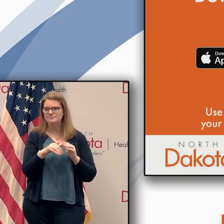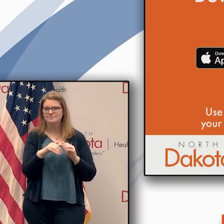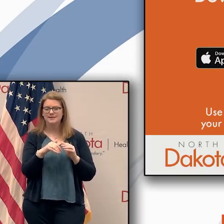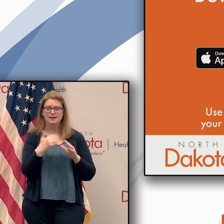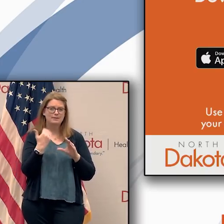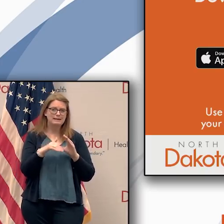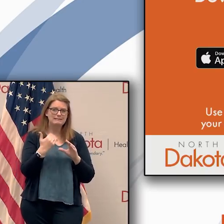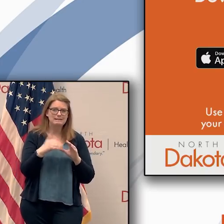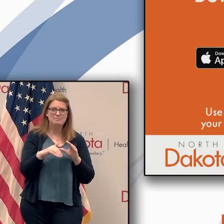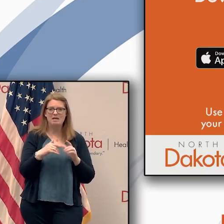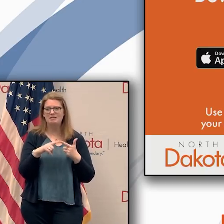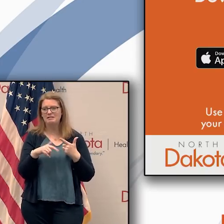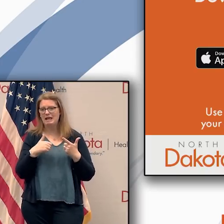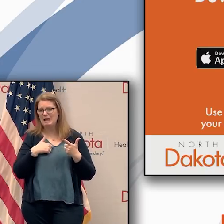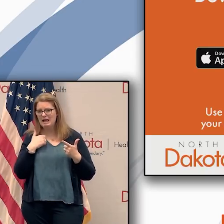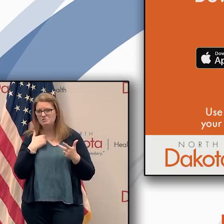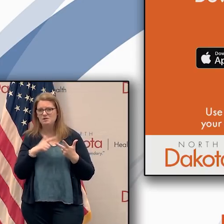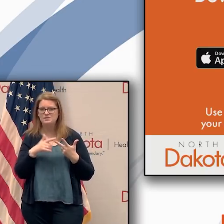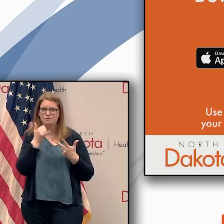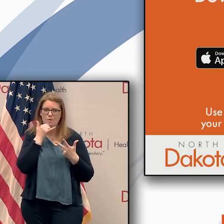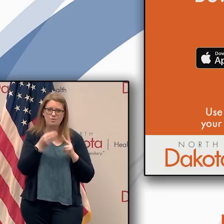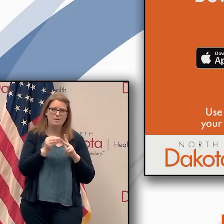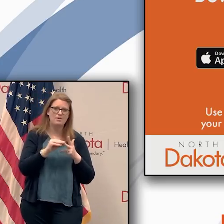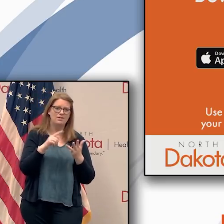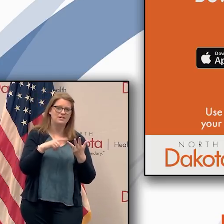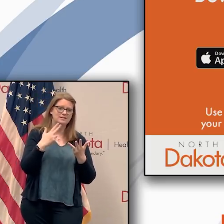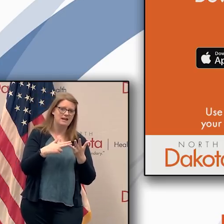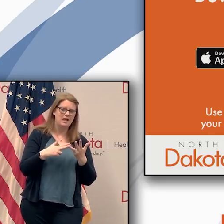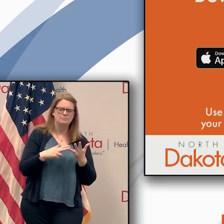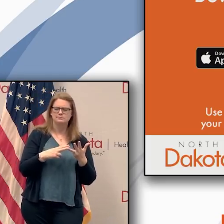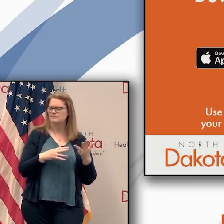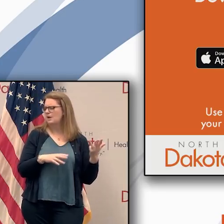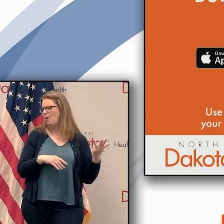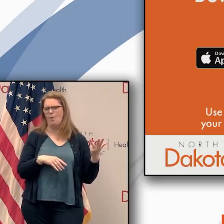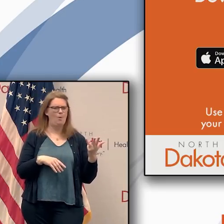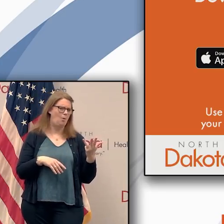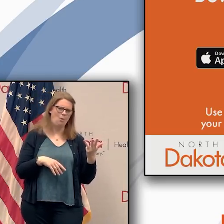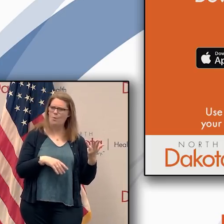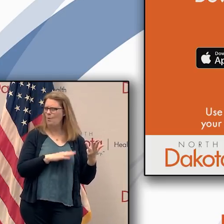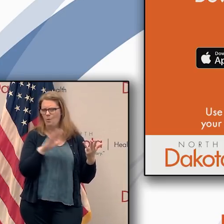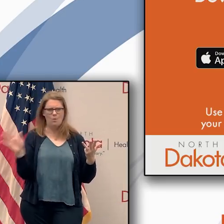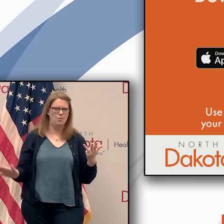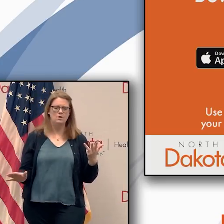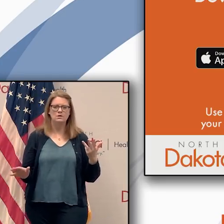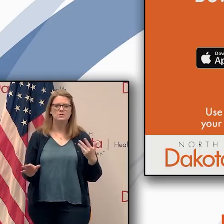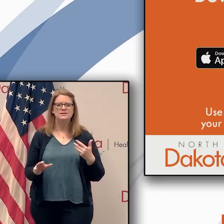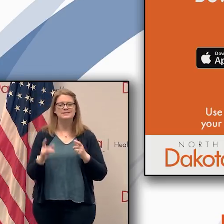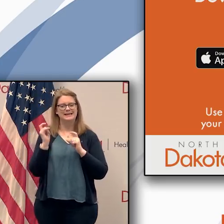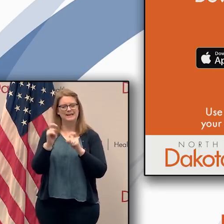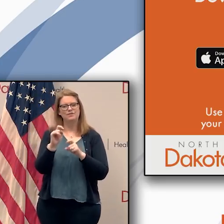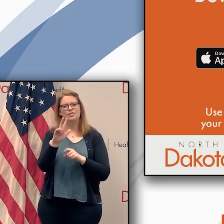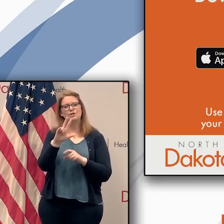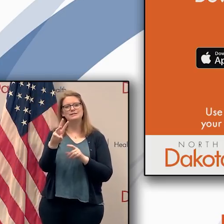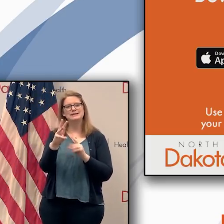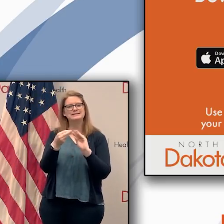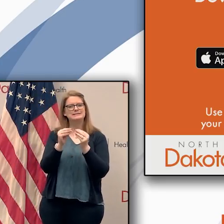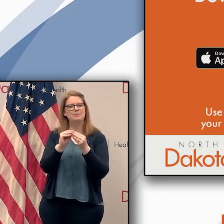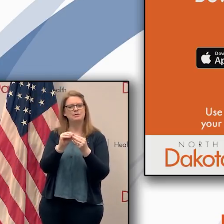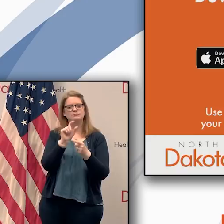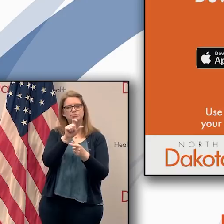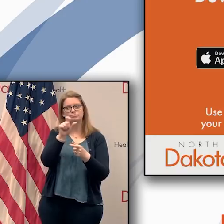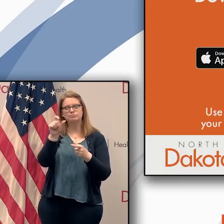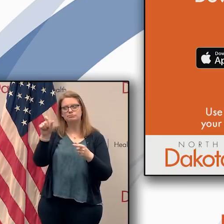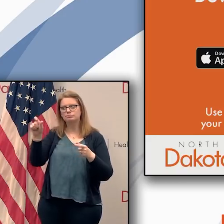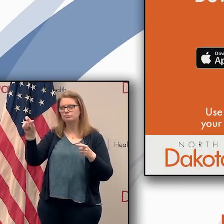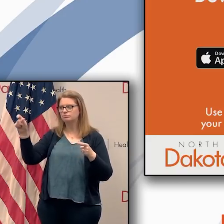enter your phone number. It assigns you a random 36-digit number that can be used to try to help